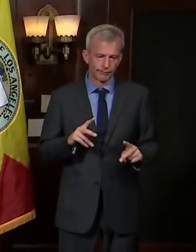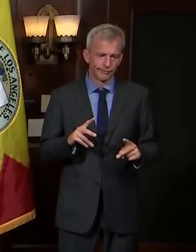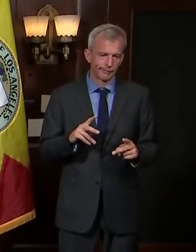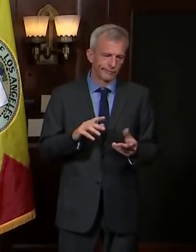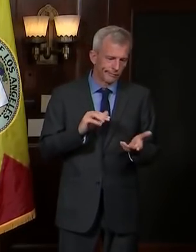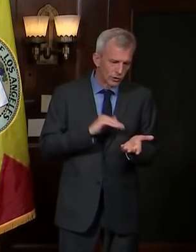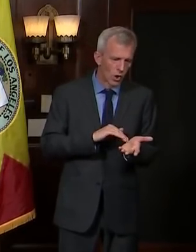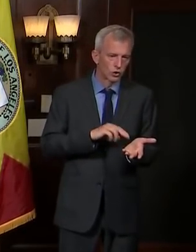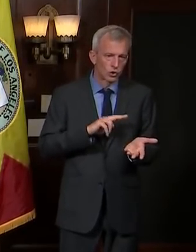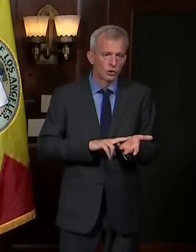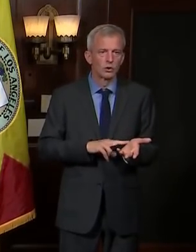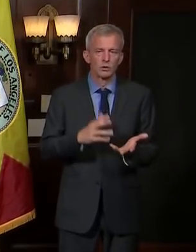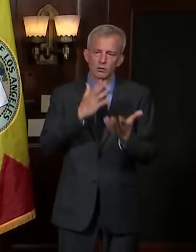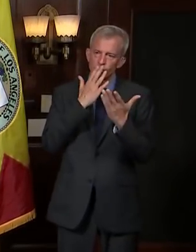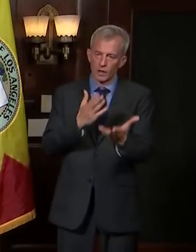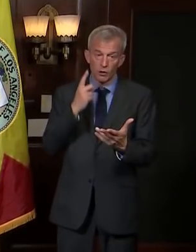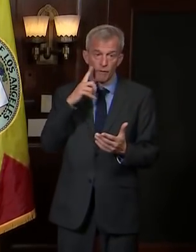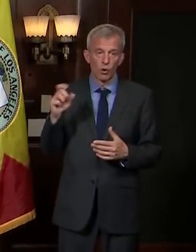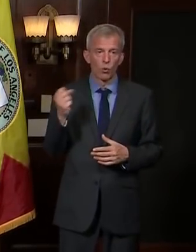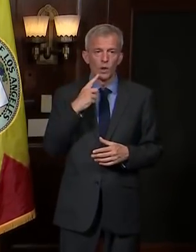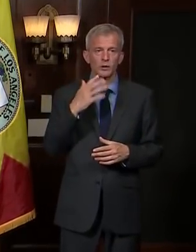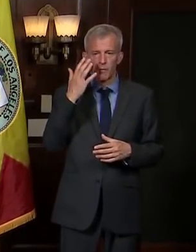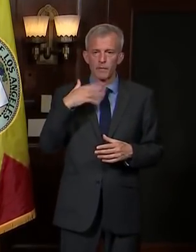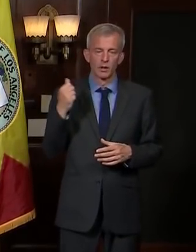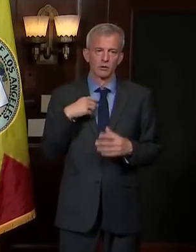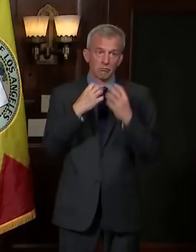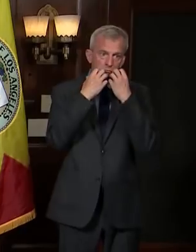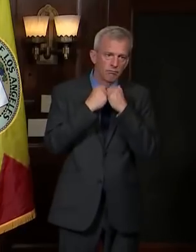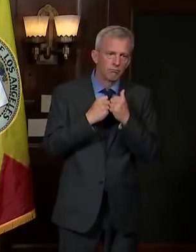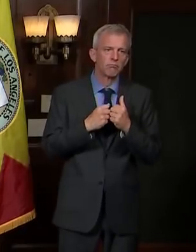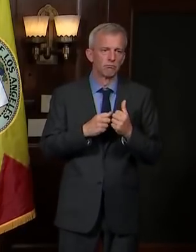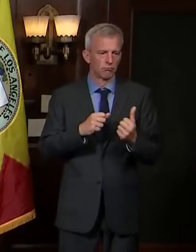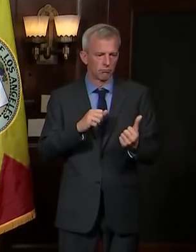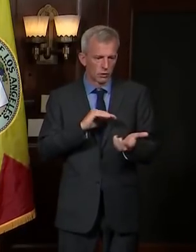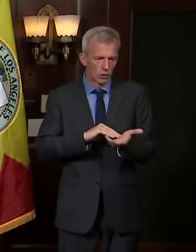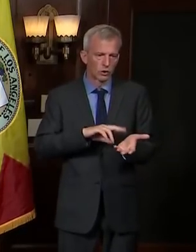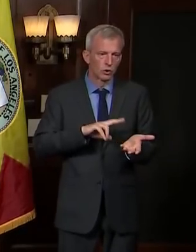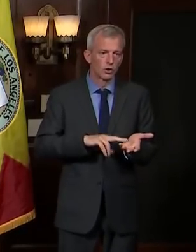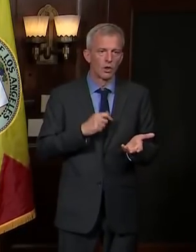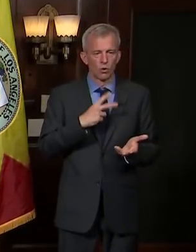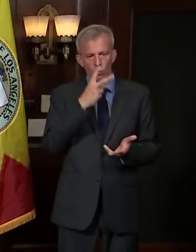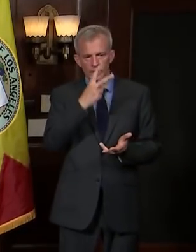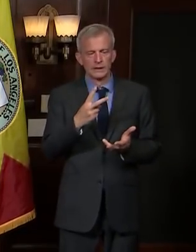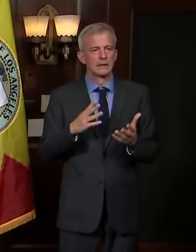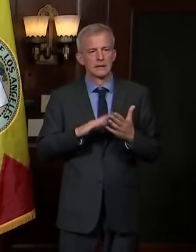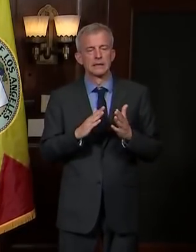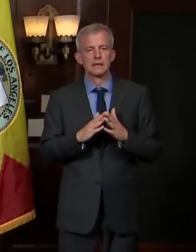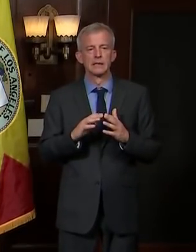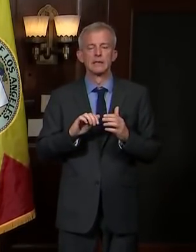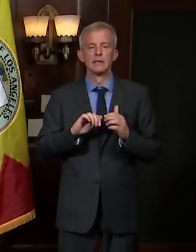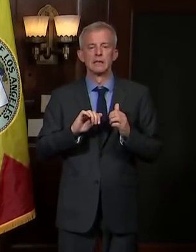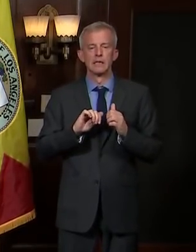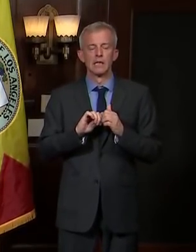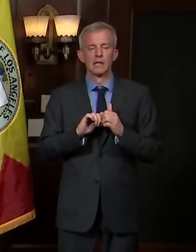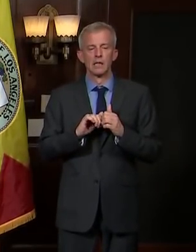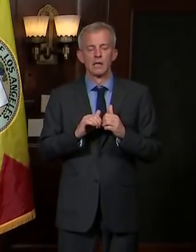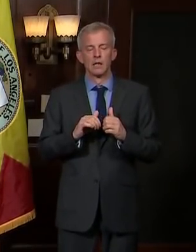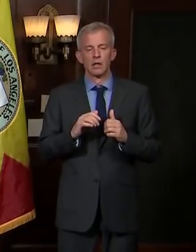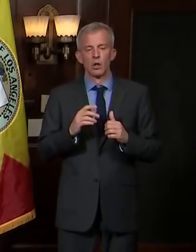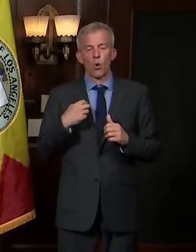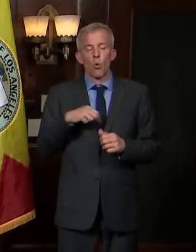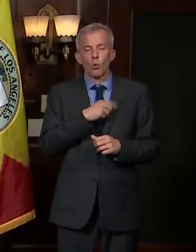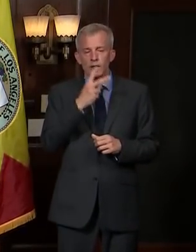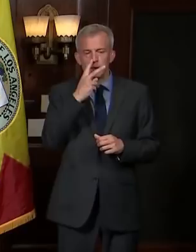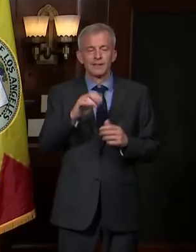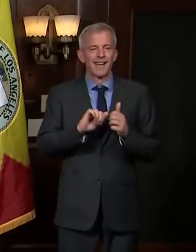because we care so deeply for those folks, and we're seeing in other cities just how much they're putting their own health on the line, making